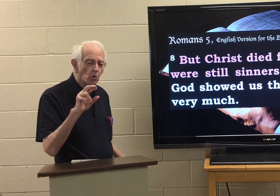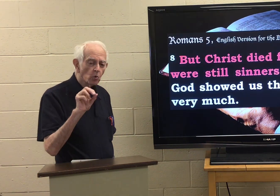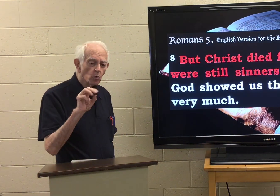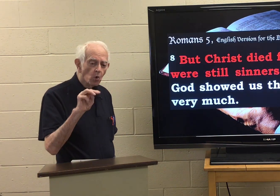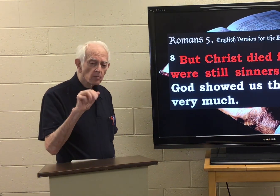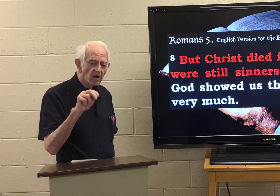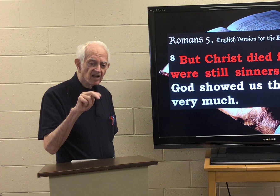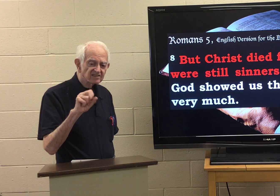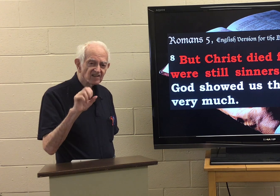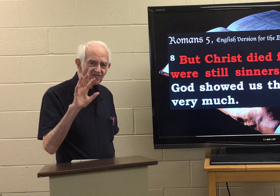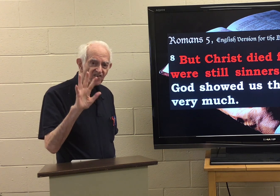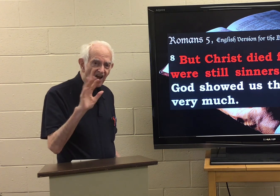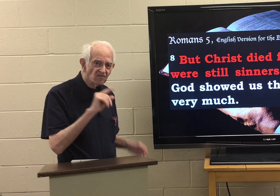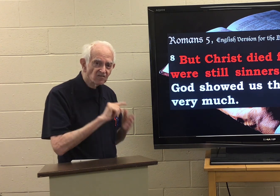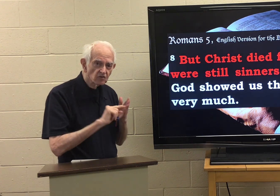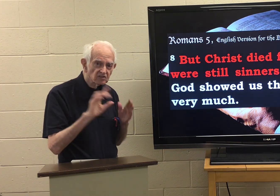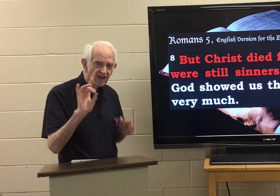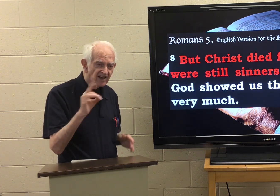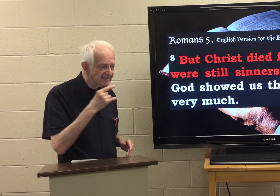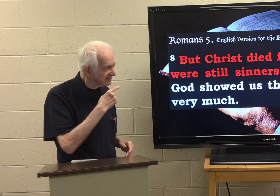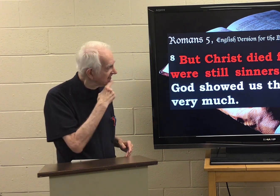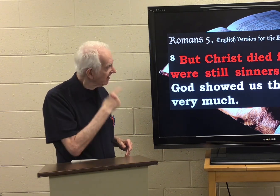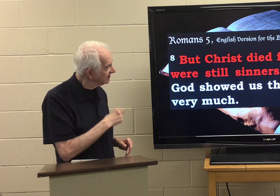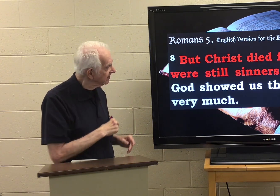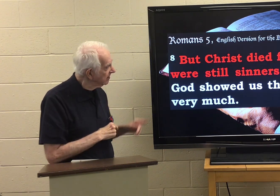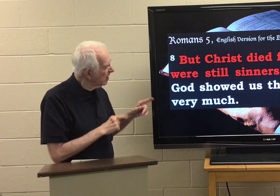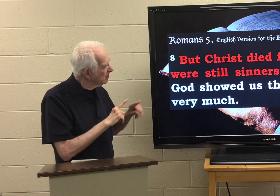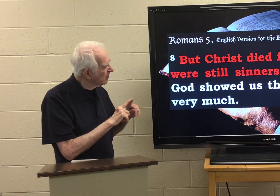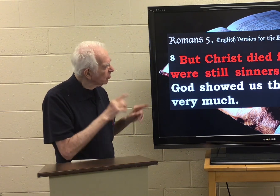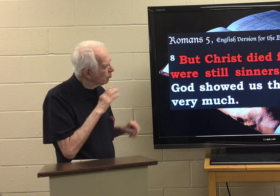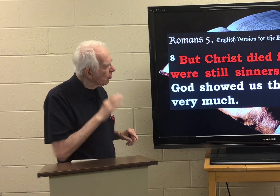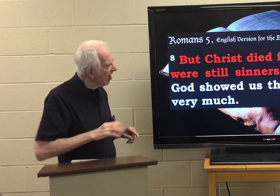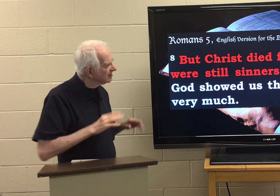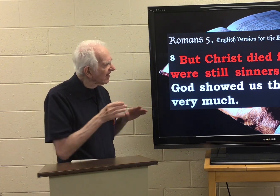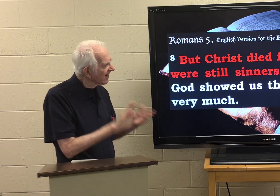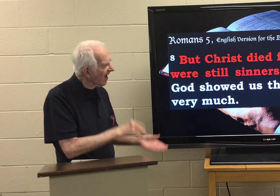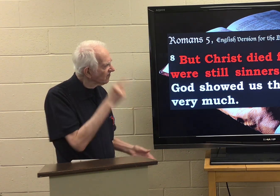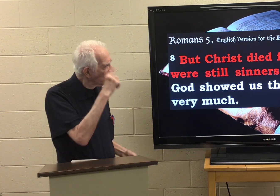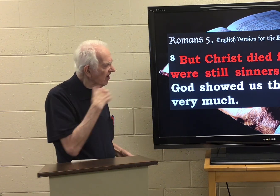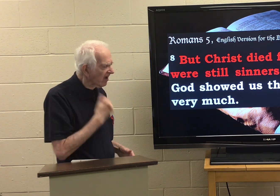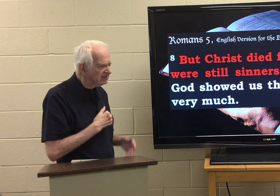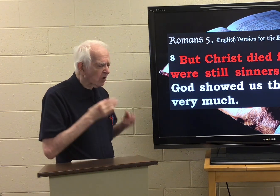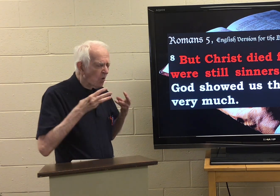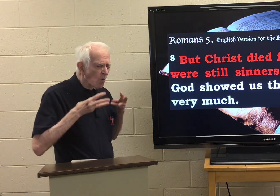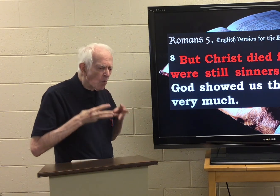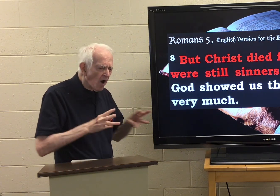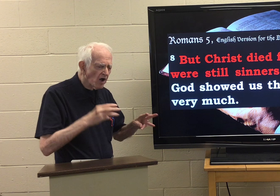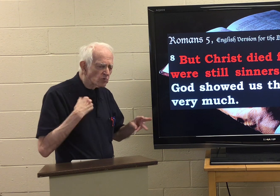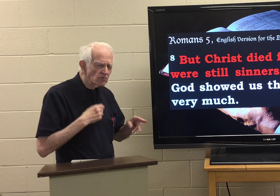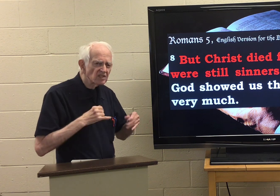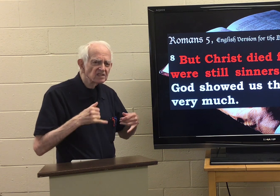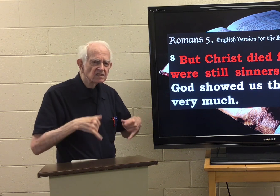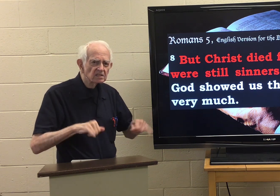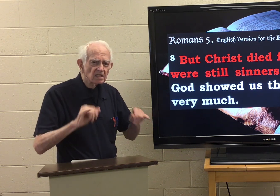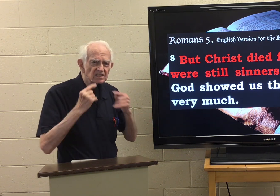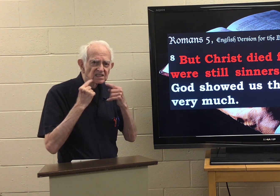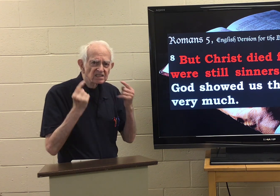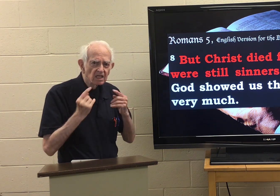Another verse in Romans chapter 5, verse 8. But Christ died for us while we were still